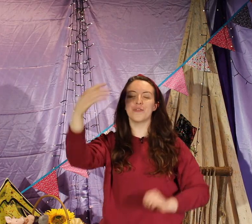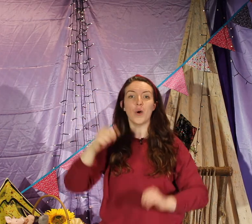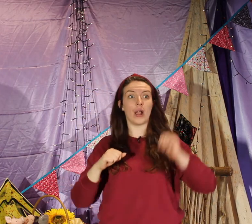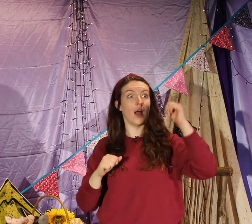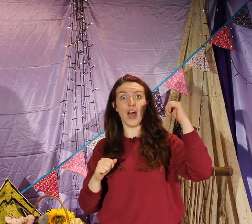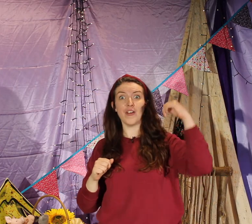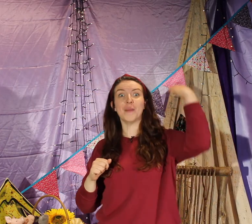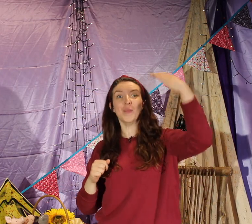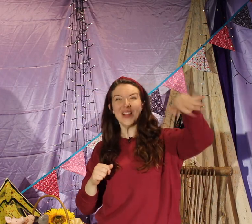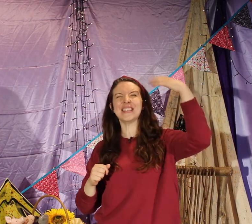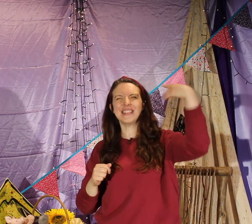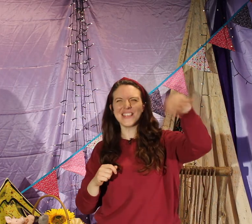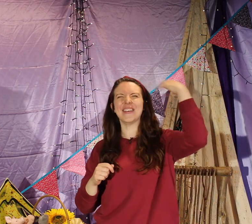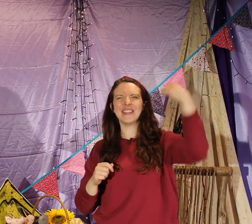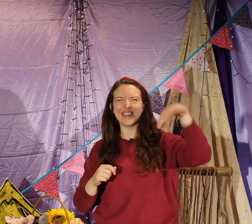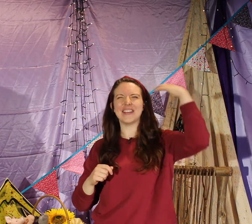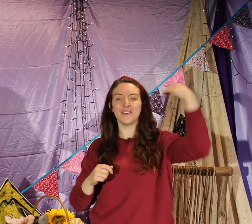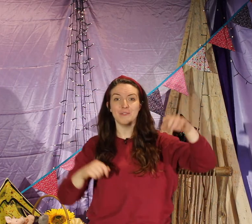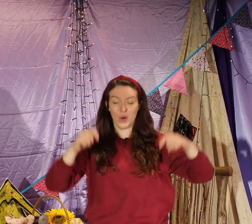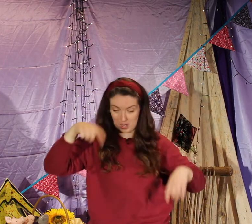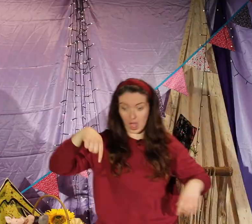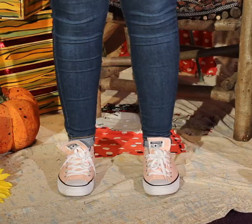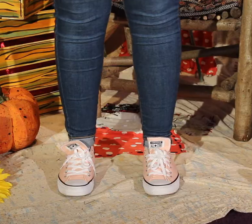1, 2, 3, 4. Other arm. 1, 2, 3, 4.